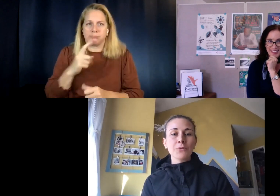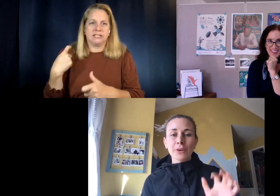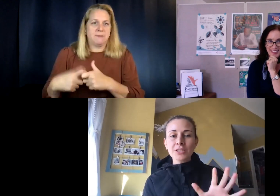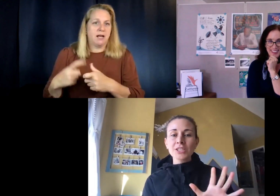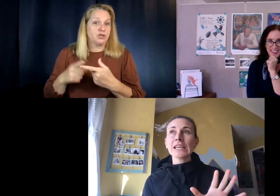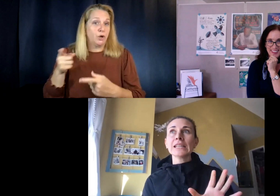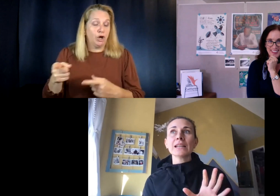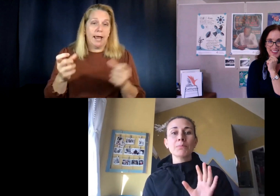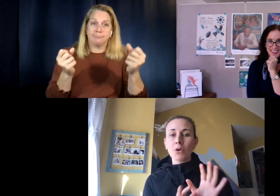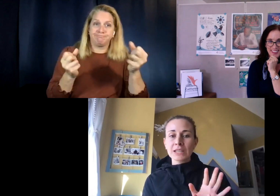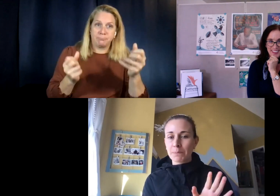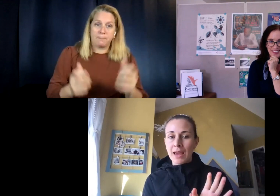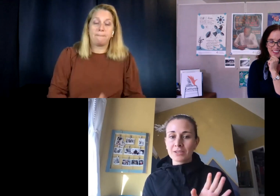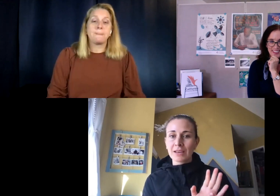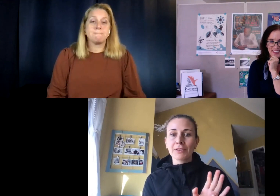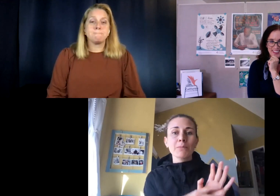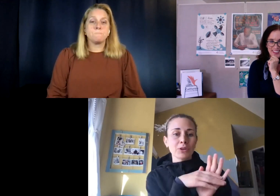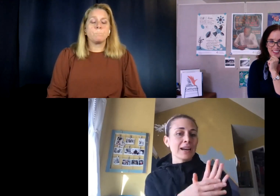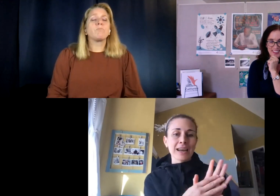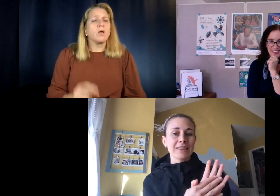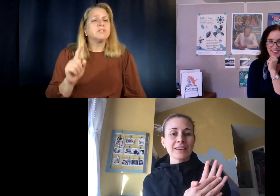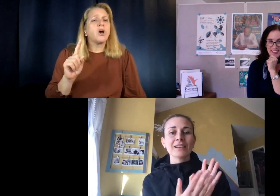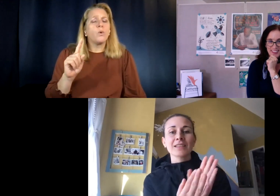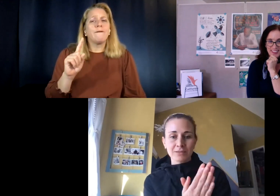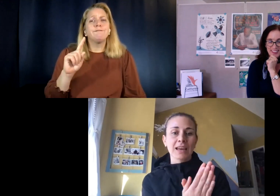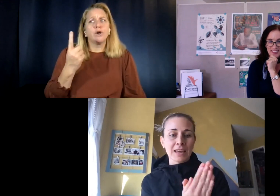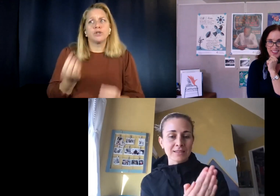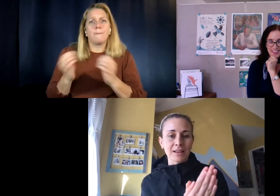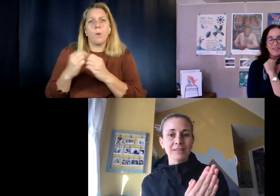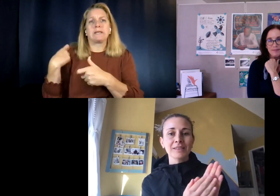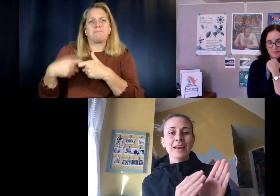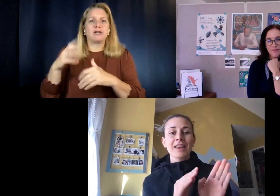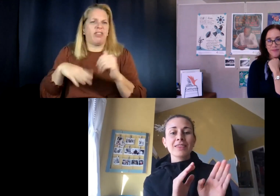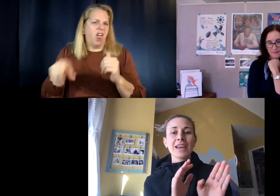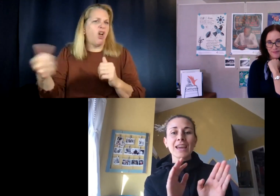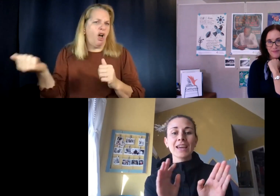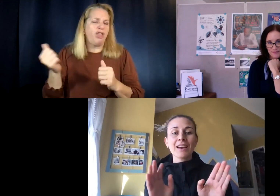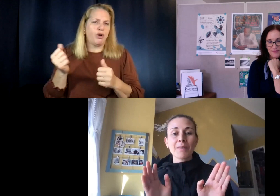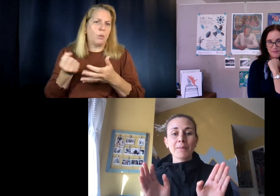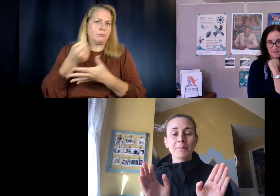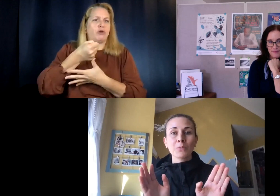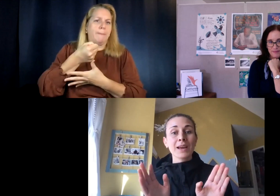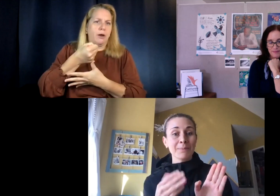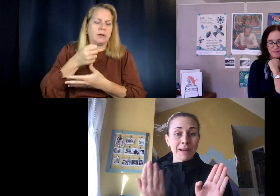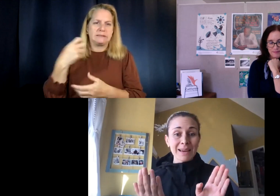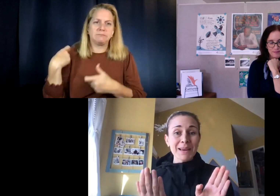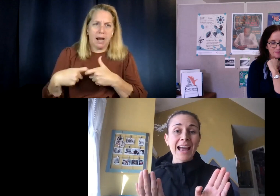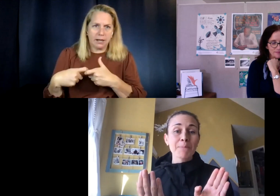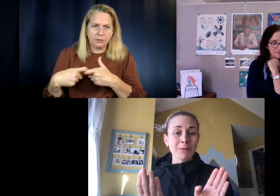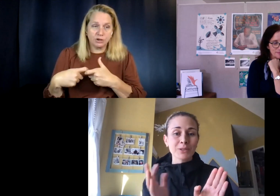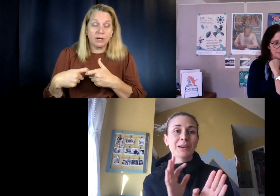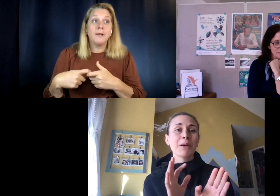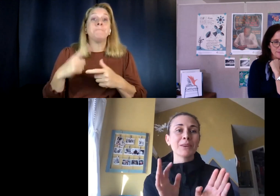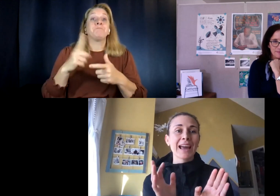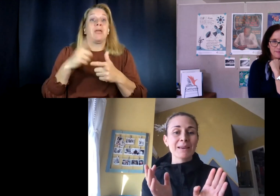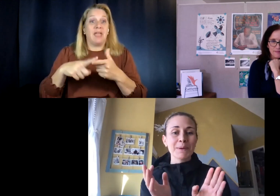So first she did more Spanish, definitely more than anything else, and ASL. Then when pandemic happened